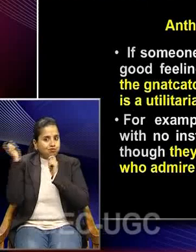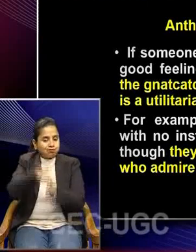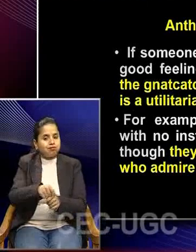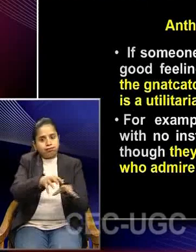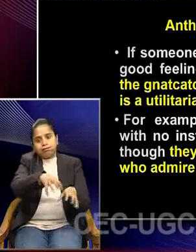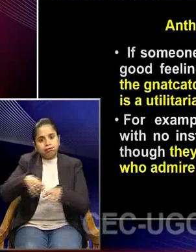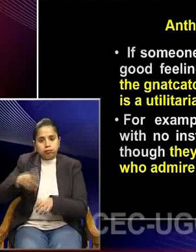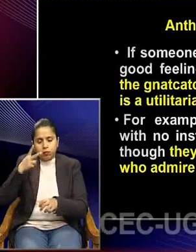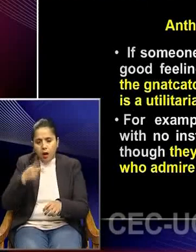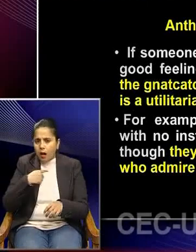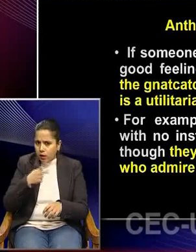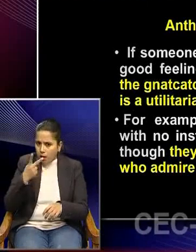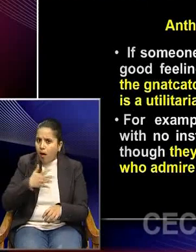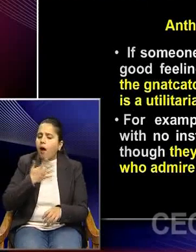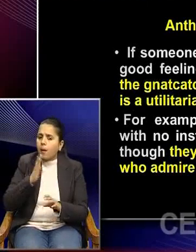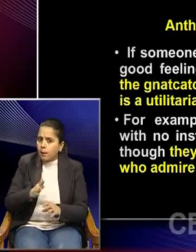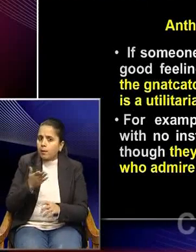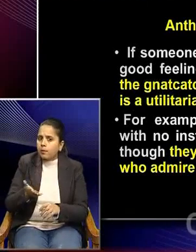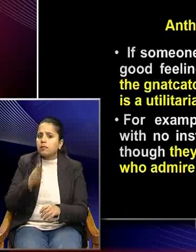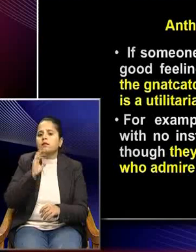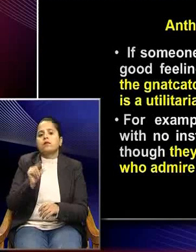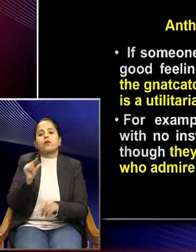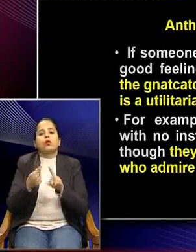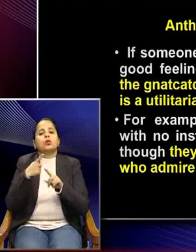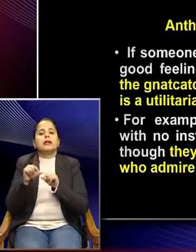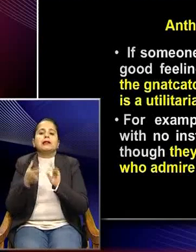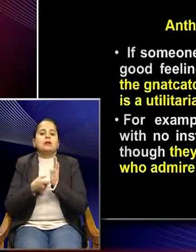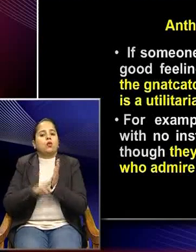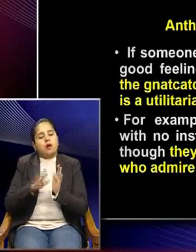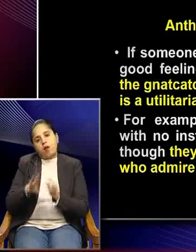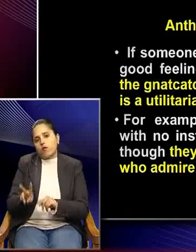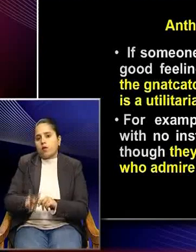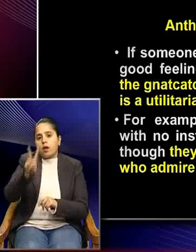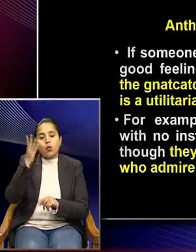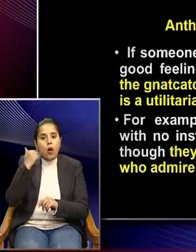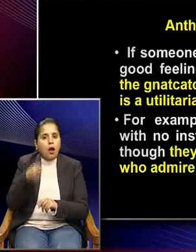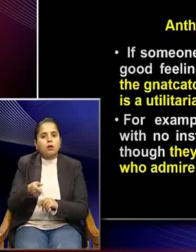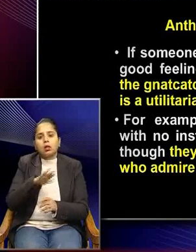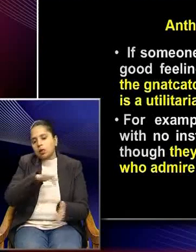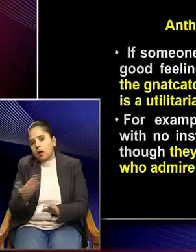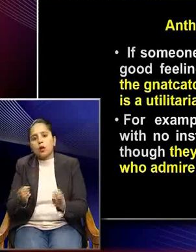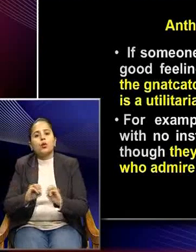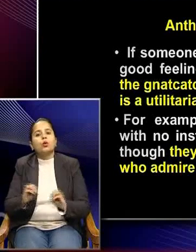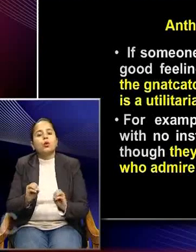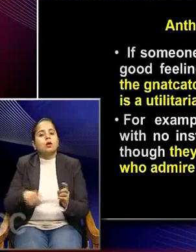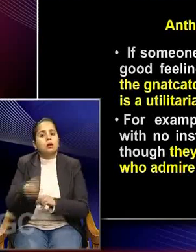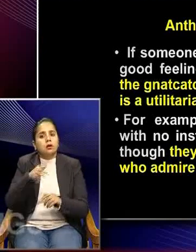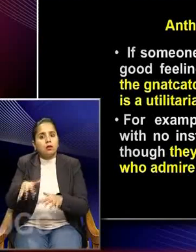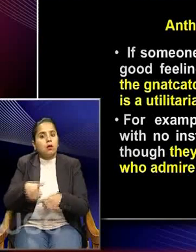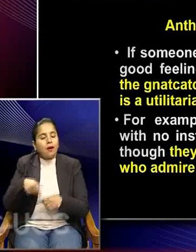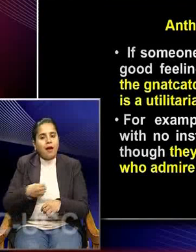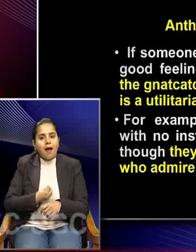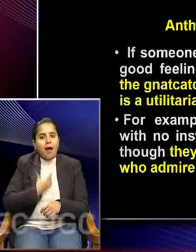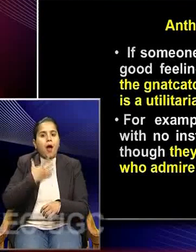then that is considered as a utilitarian value, because just they are deriving some kind of happiness